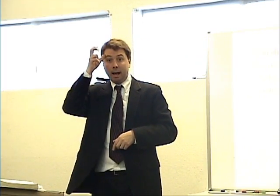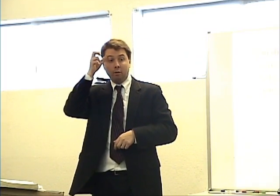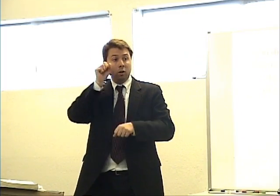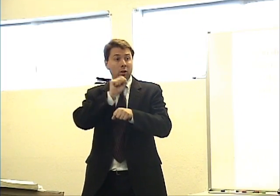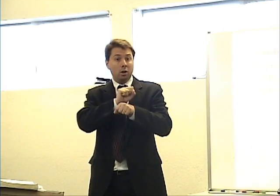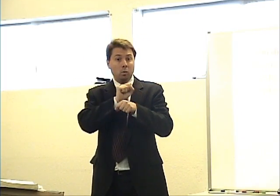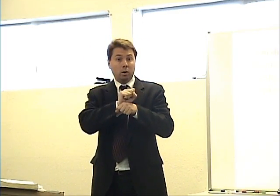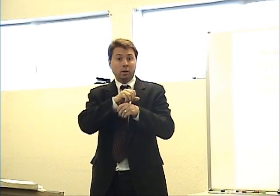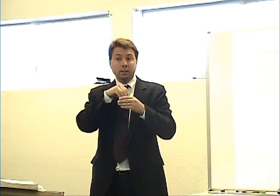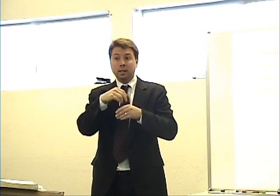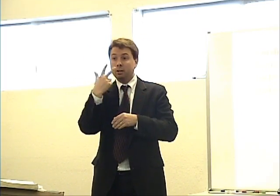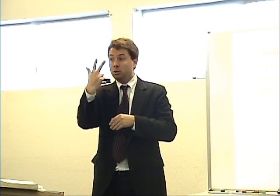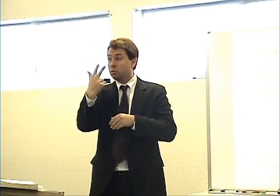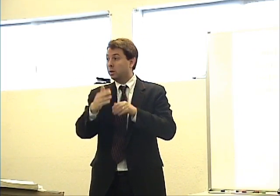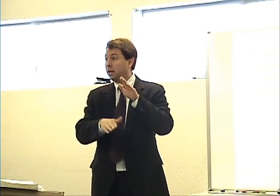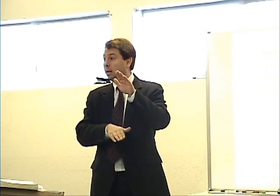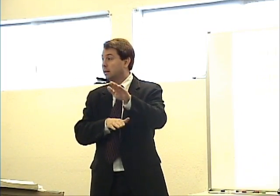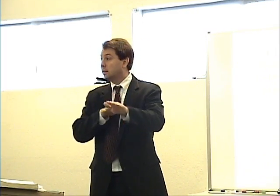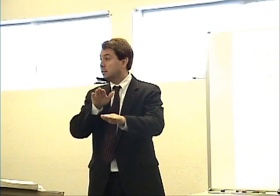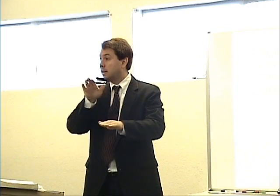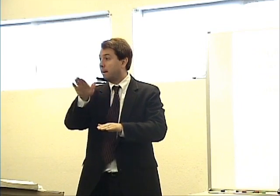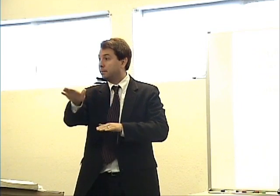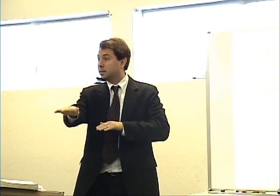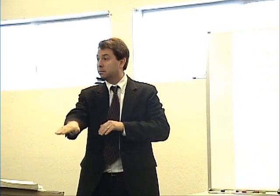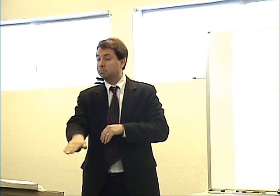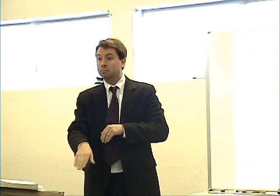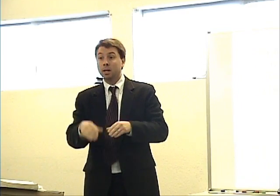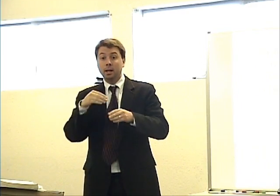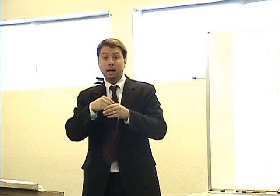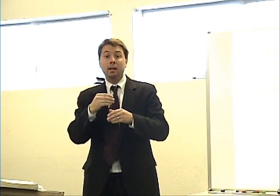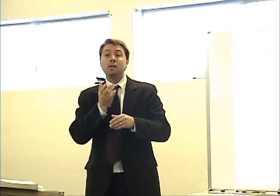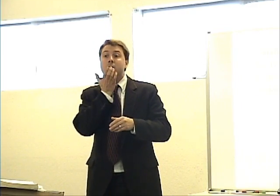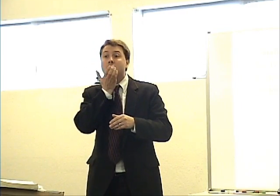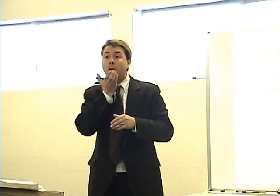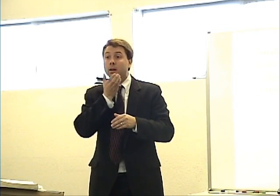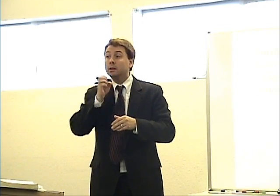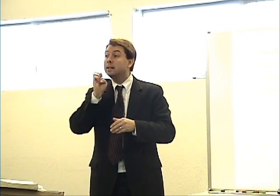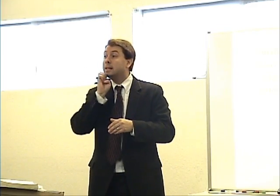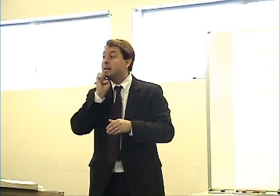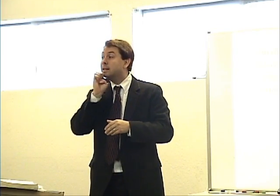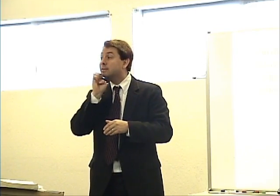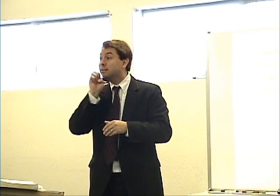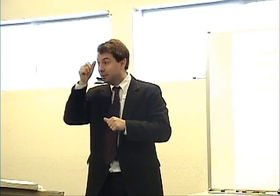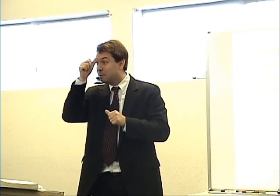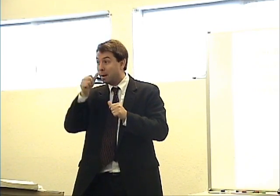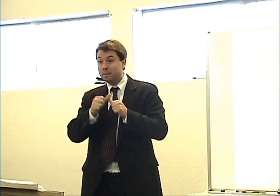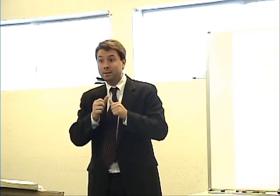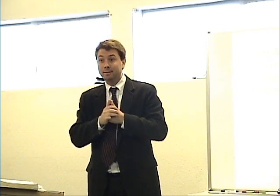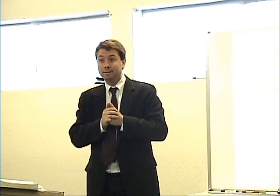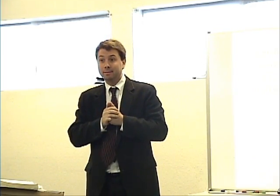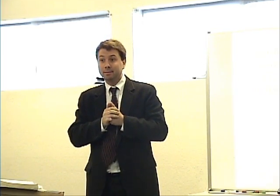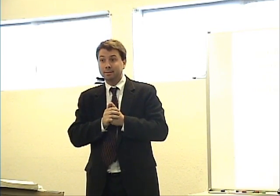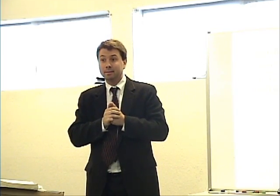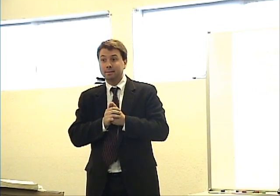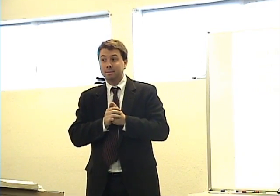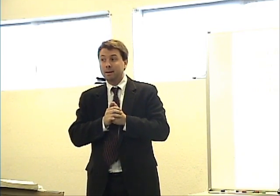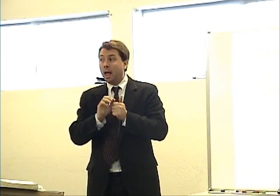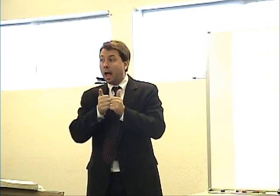devil works in three steps. In the garden, Eve, do you remember?